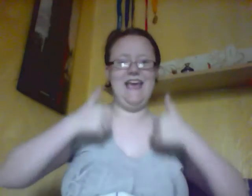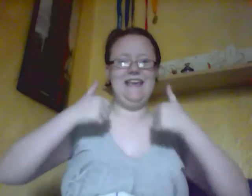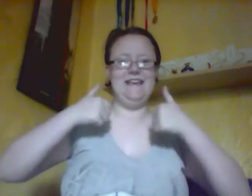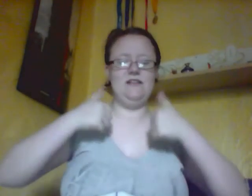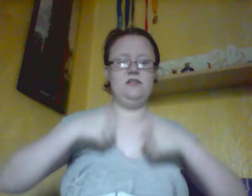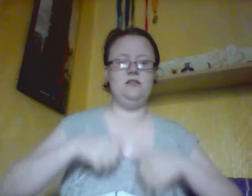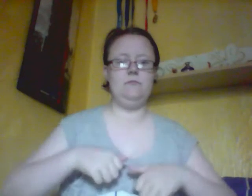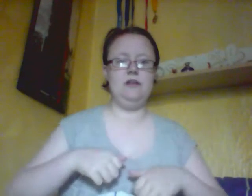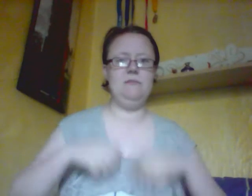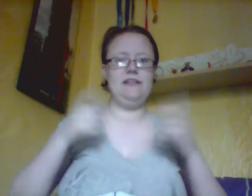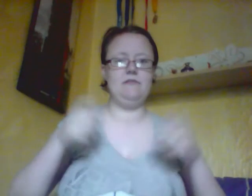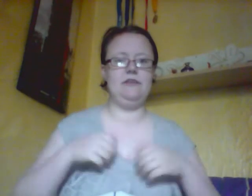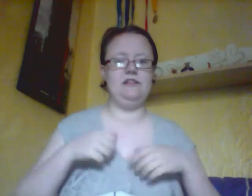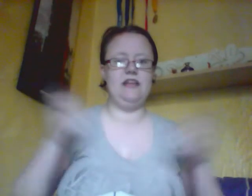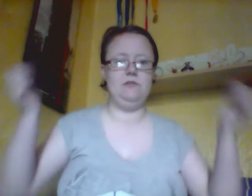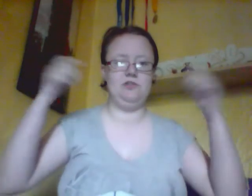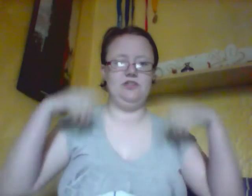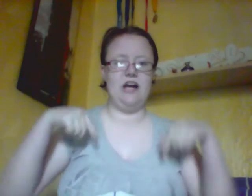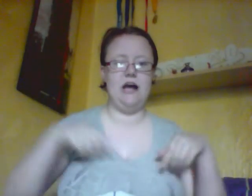Yay. But then he makes everyone think he's dead, which is sad.